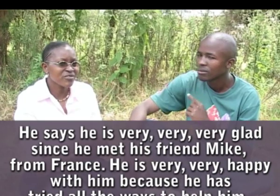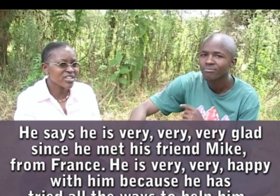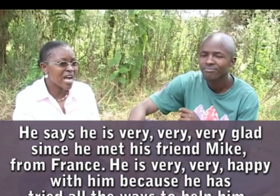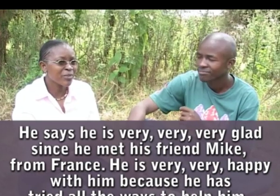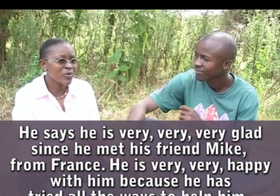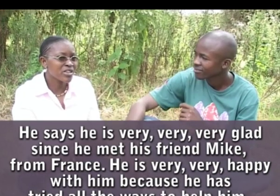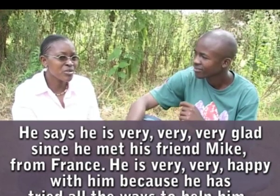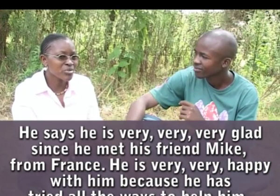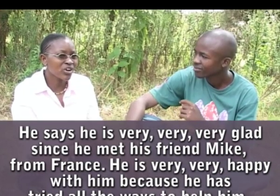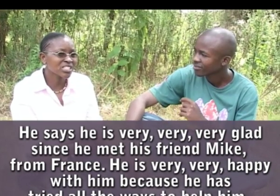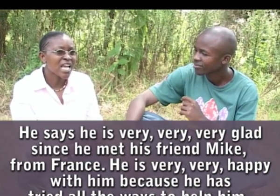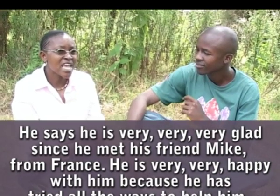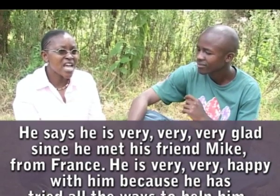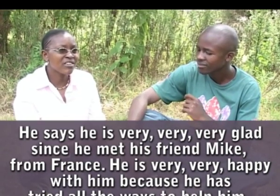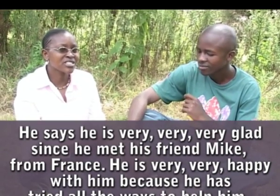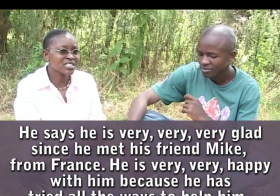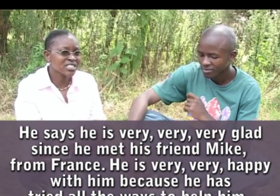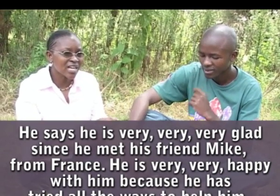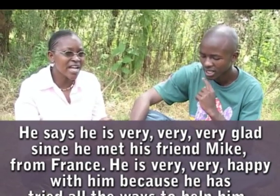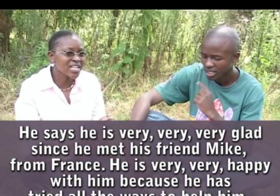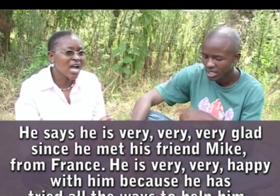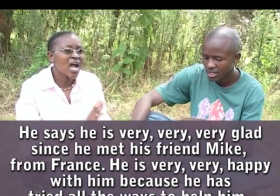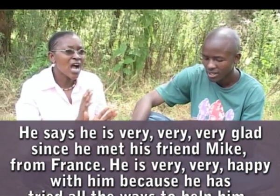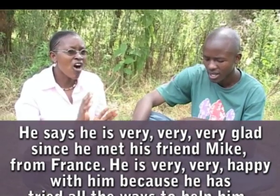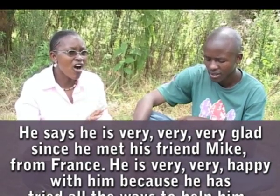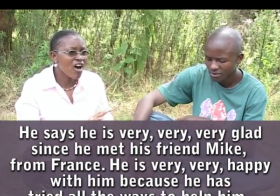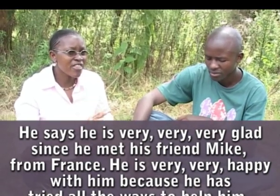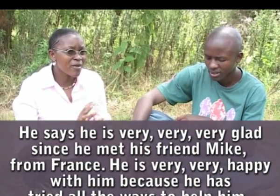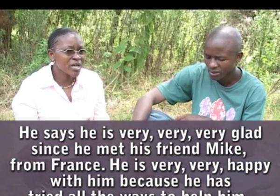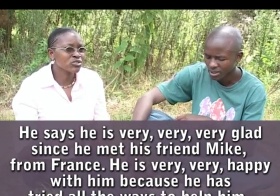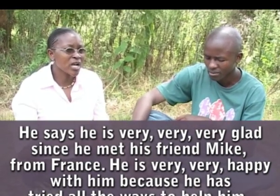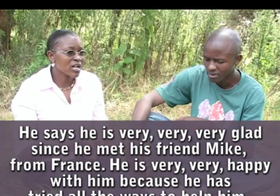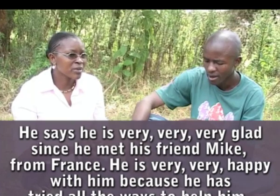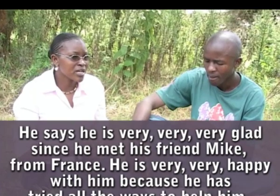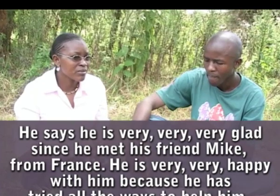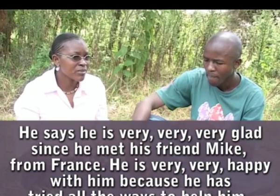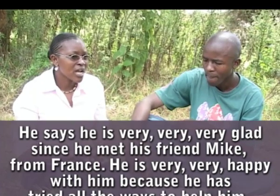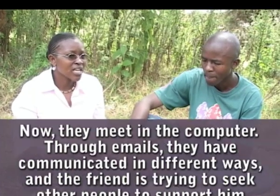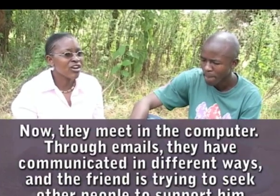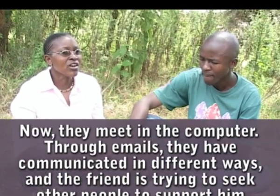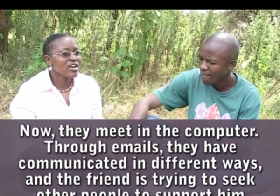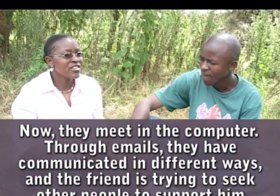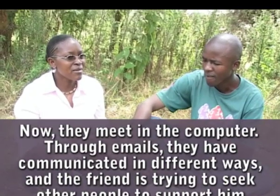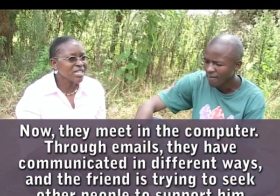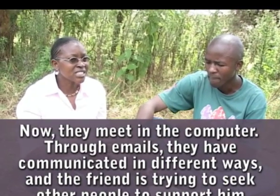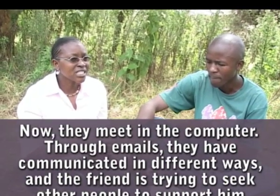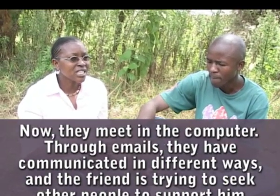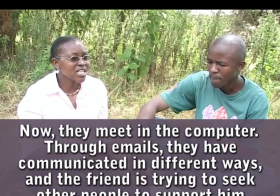very happy with him because he has tried all the ways to help him. Now, they meet in